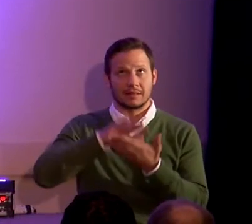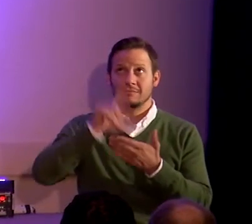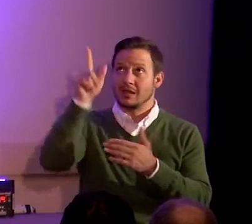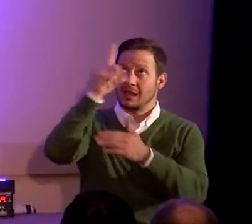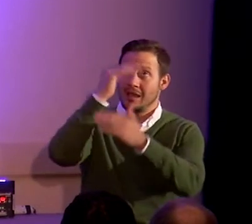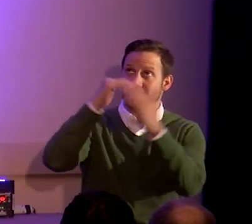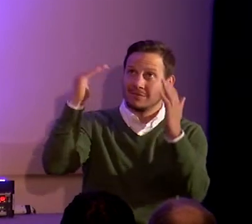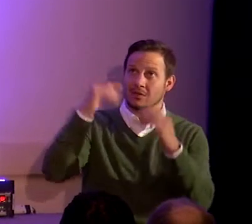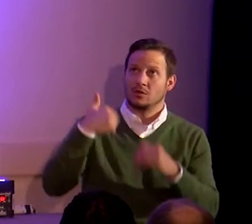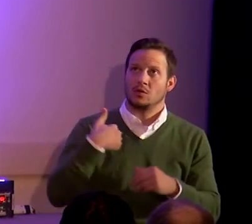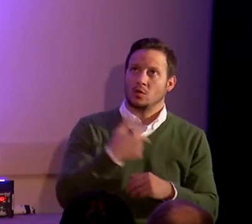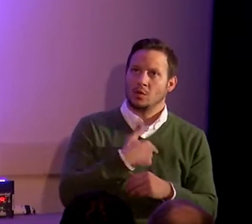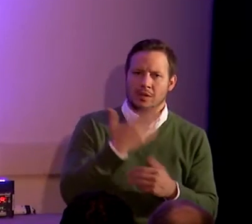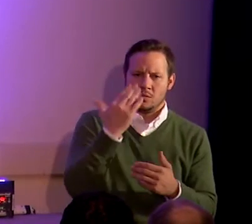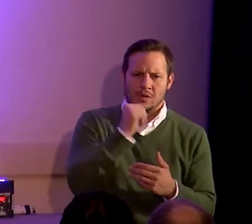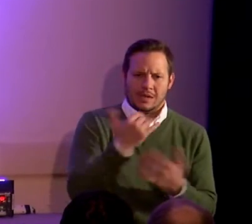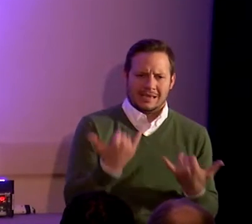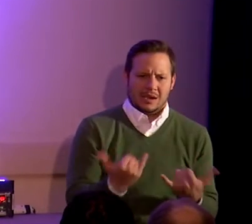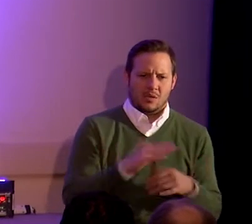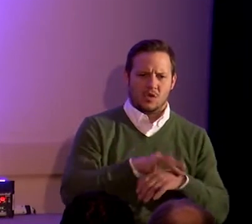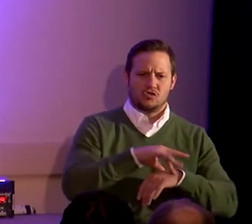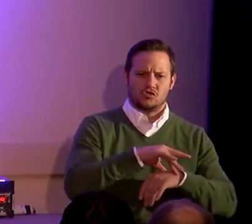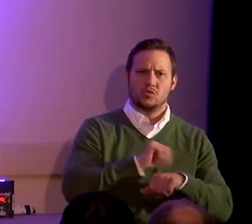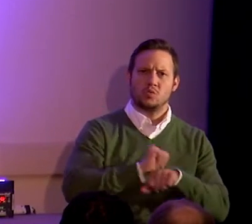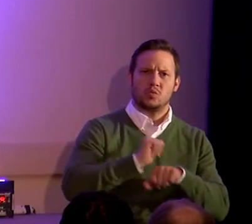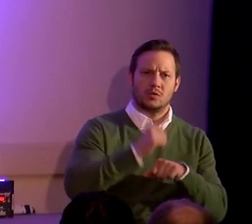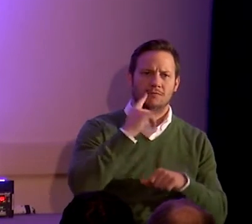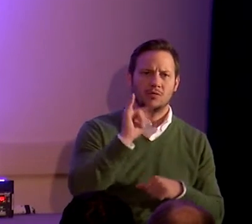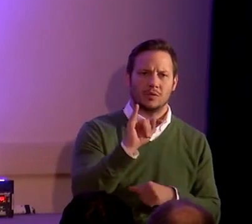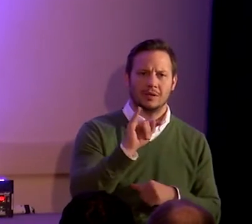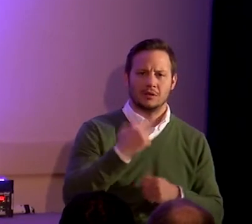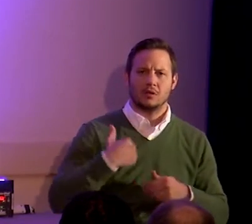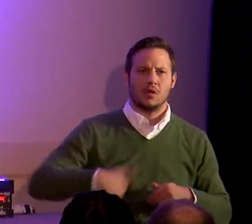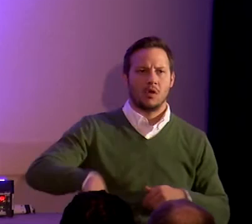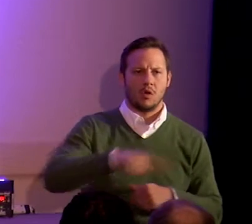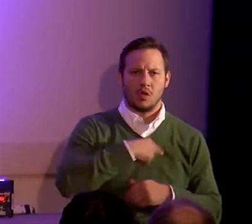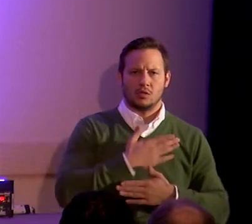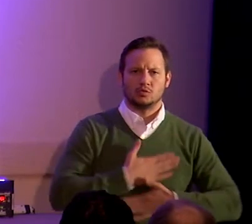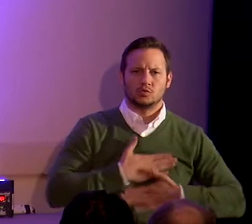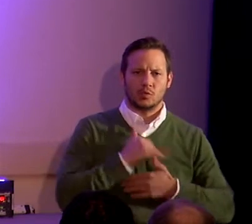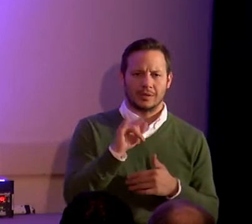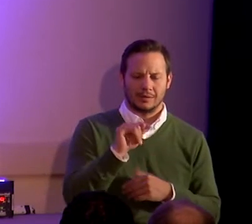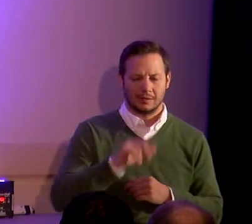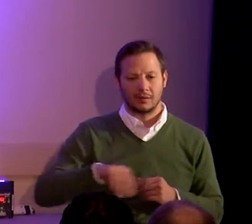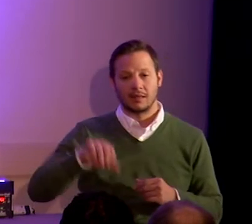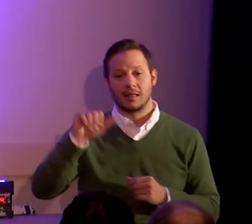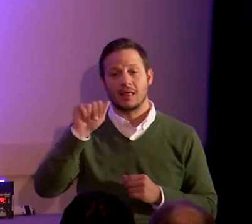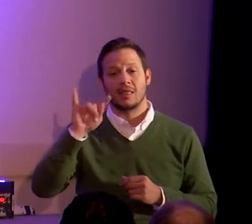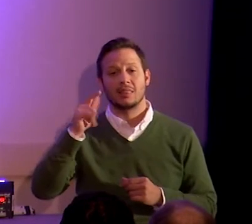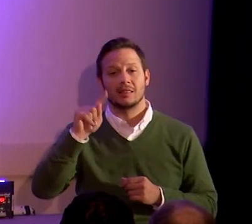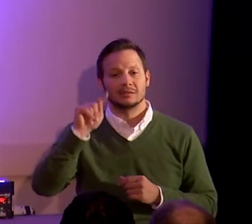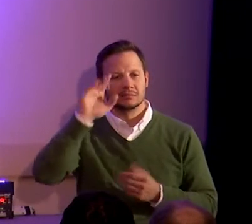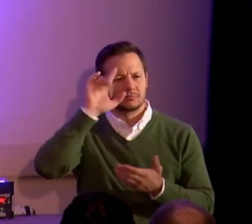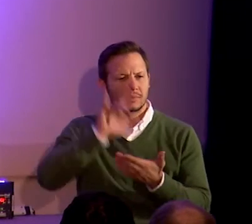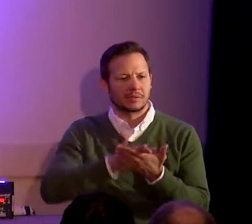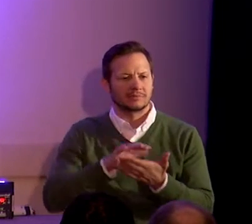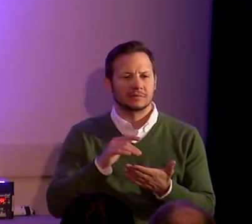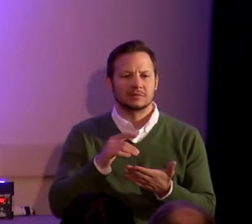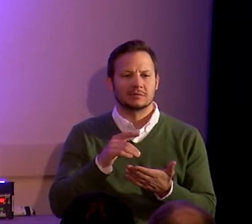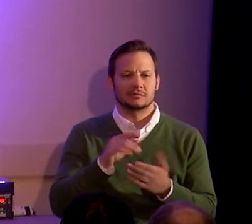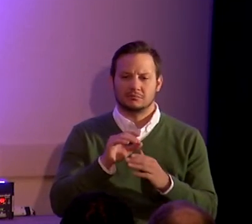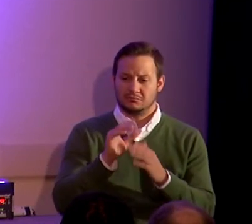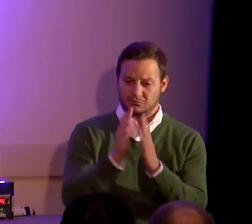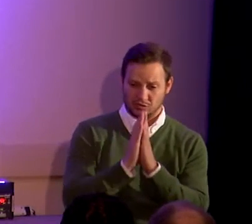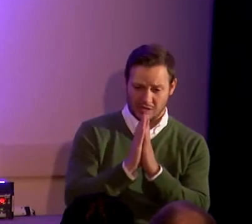which we should work now, here on earth, for all of us together to enjoy. An atheist believes that we can get no help through